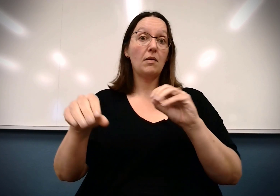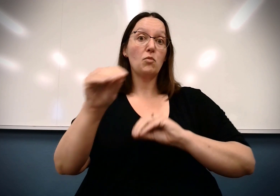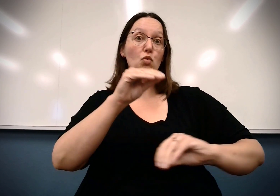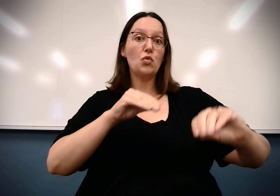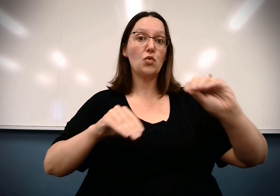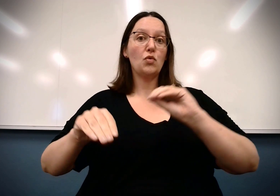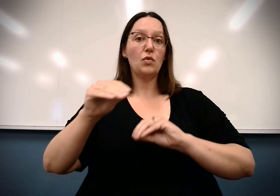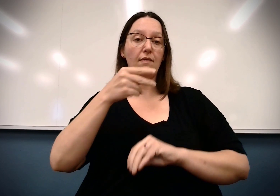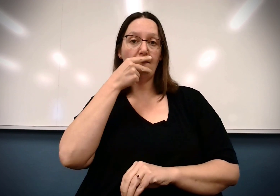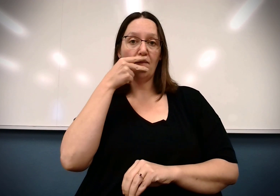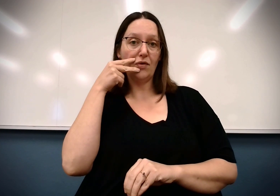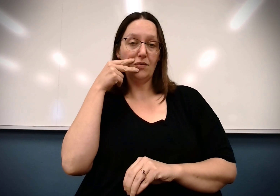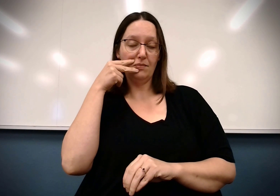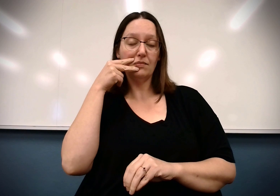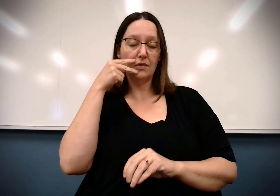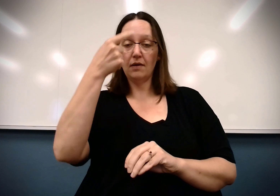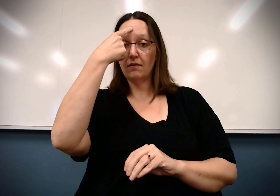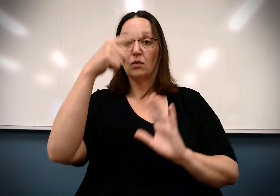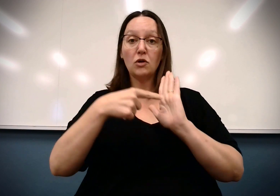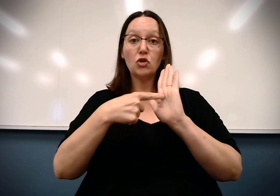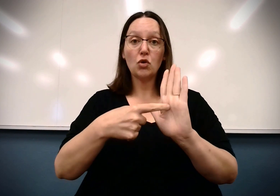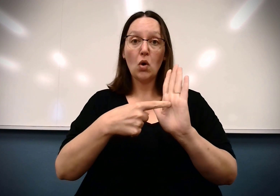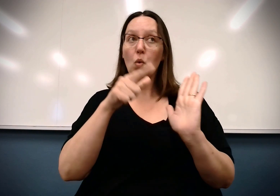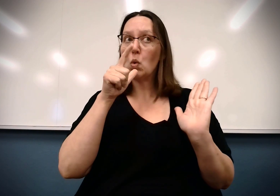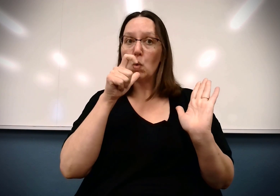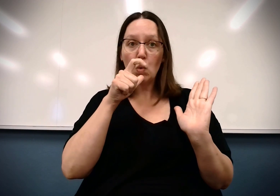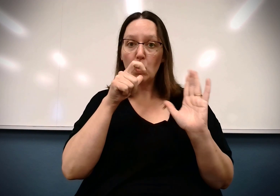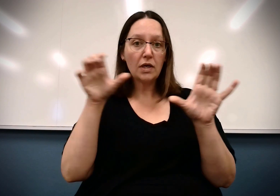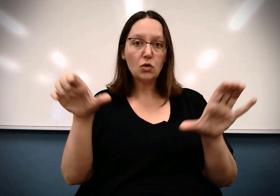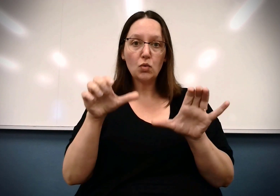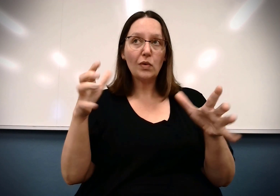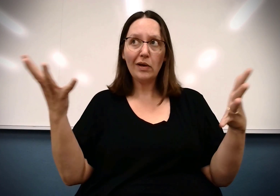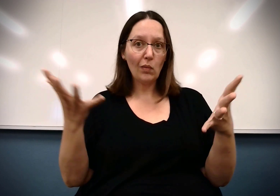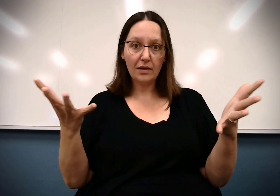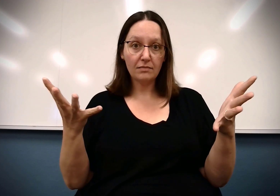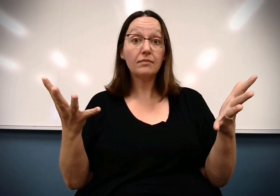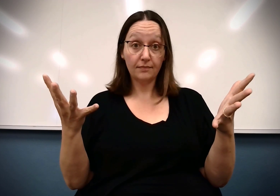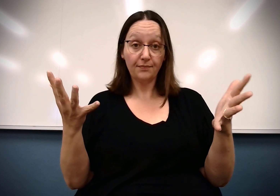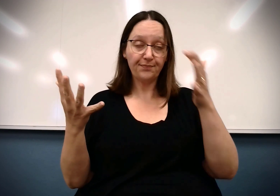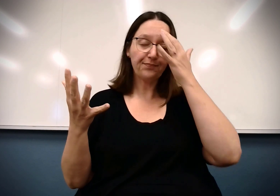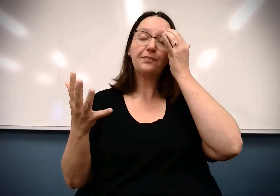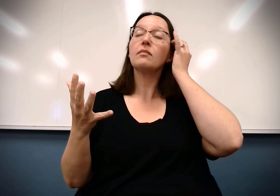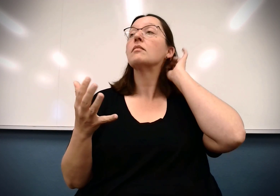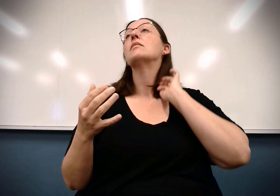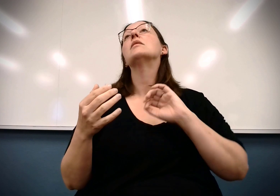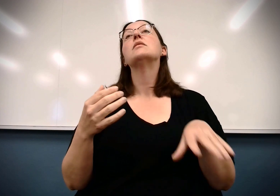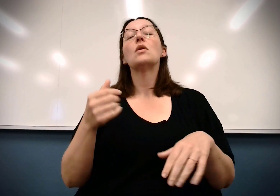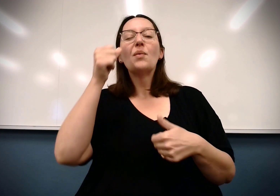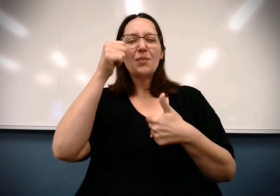verb. These are verbs that you can move that show who is doing what. We call them